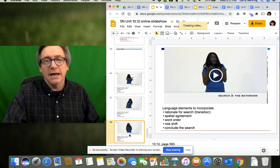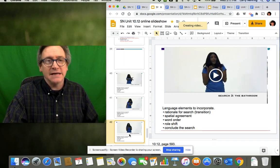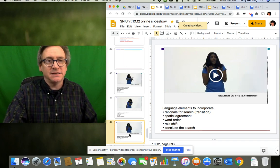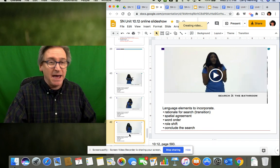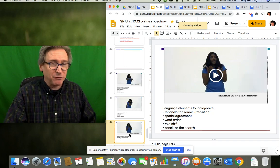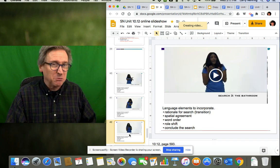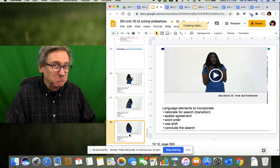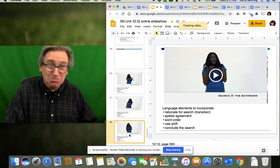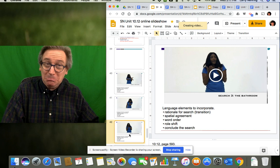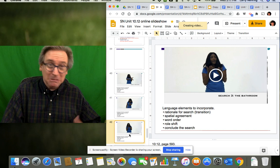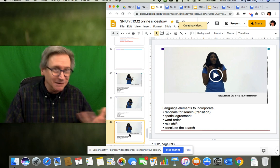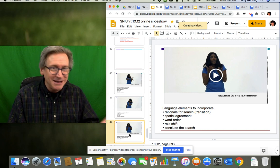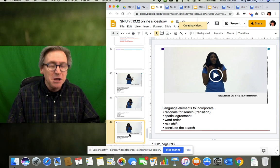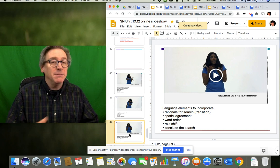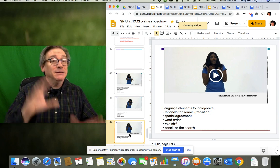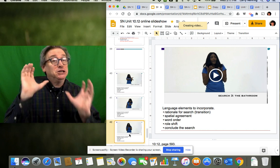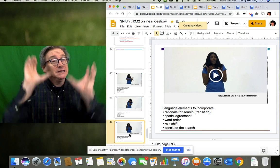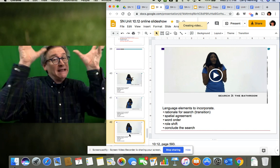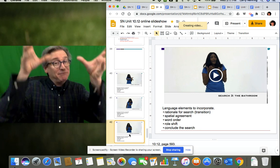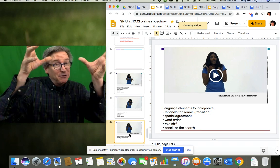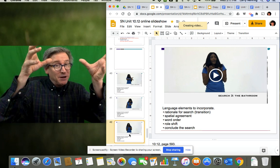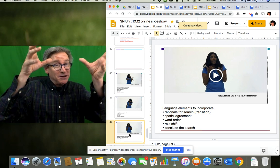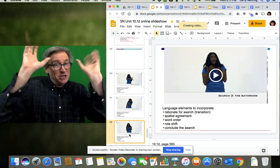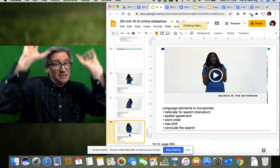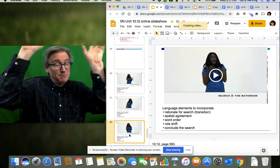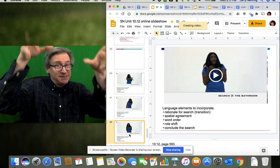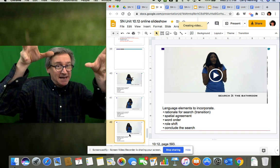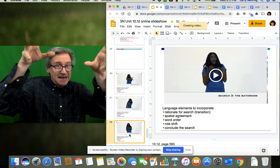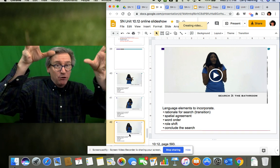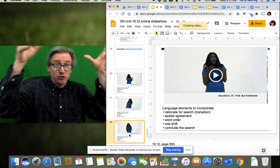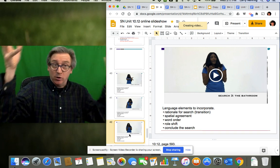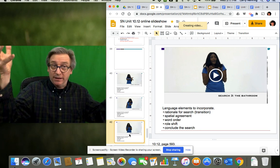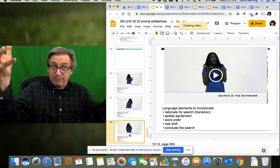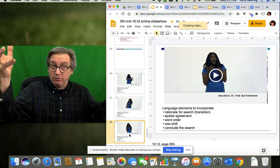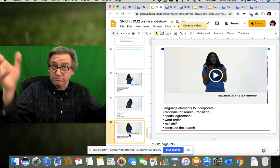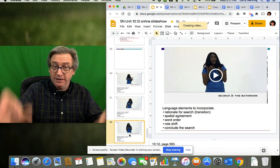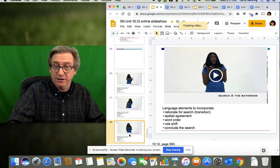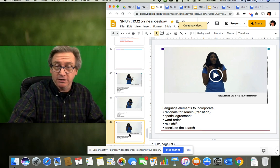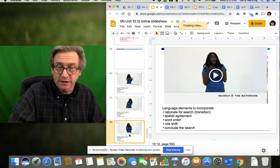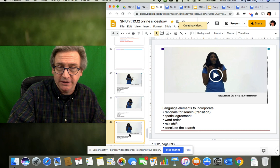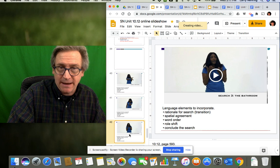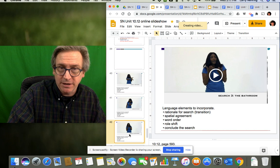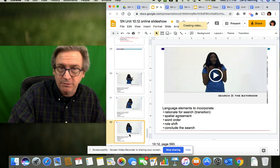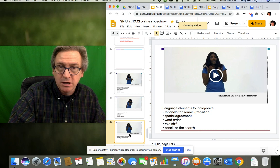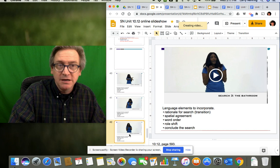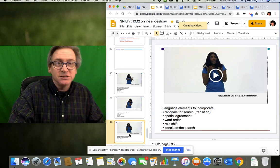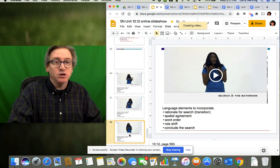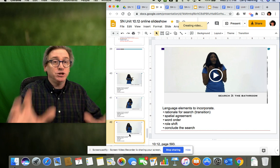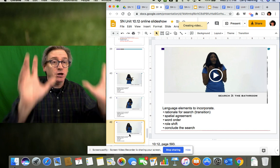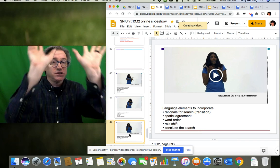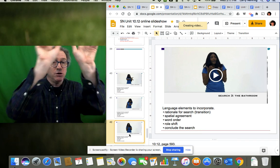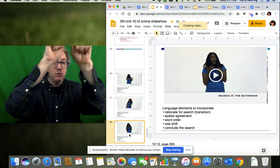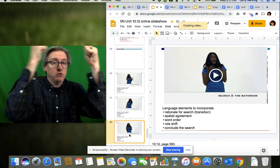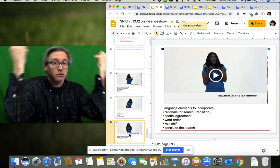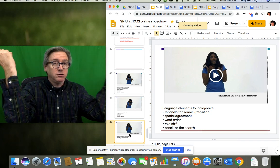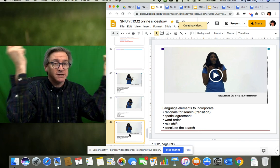And last, the bathroom. Maybe she left it when she set down the toilet paper in the cabinet. So she